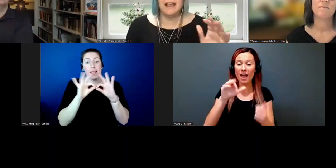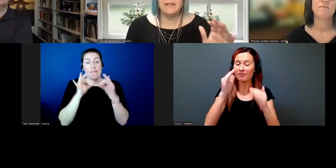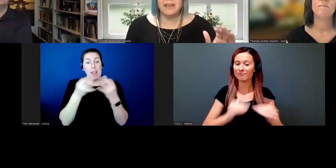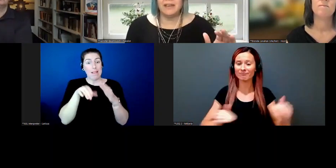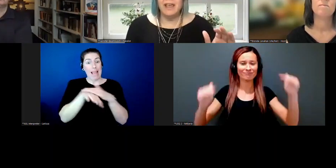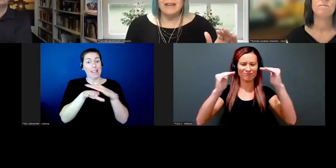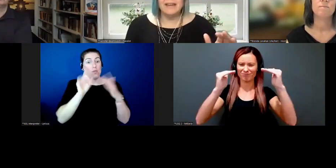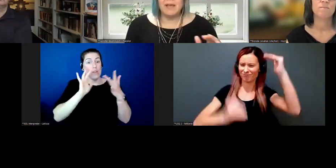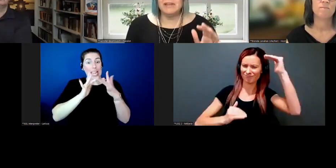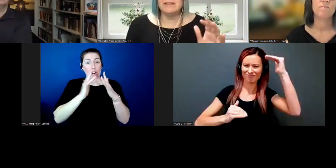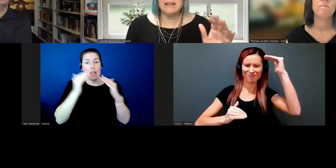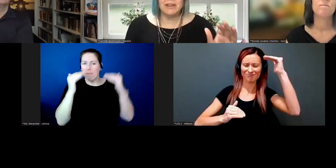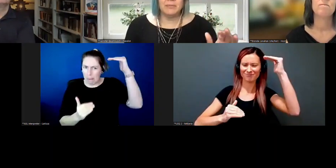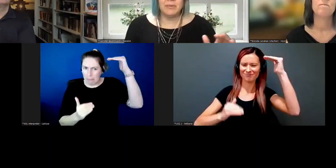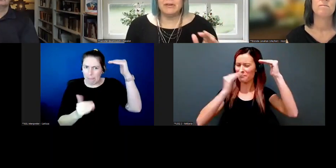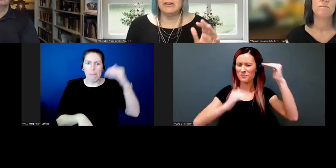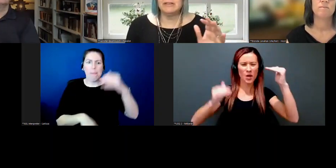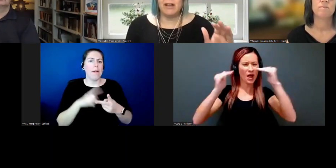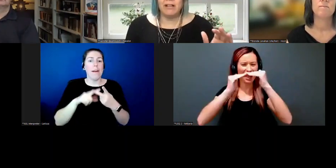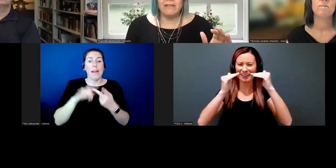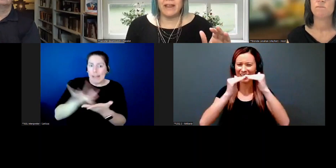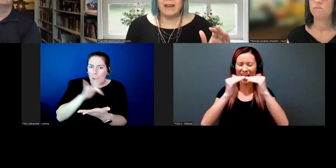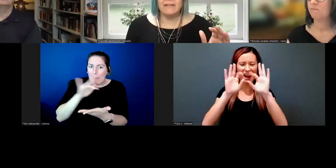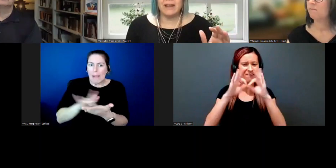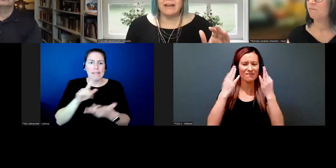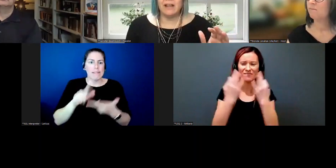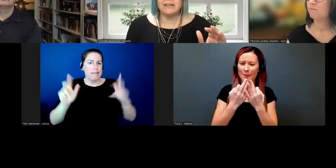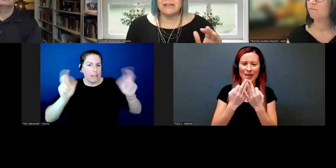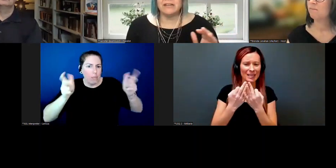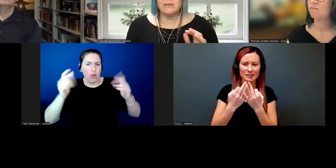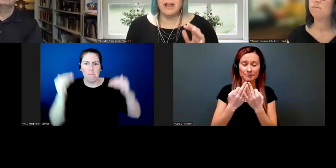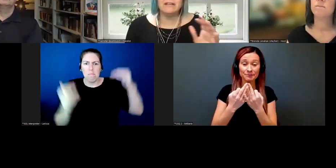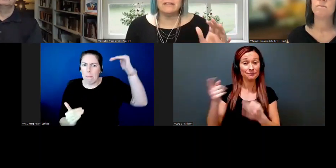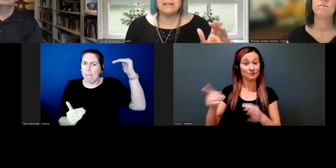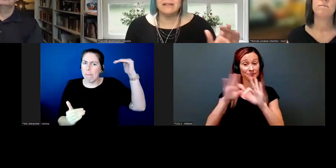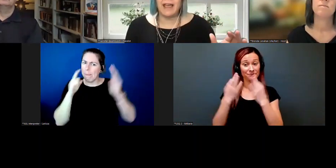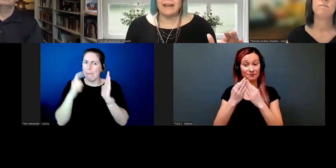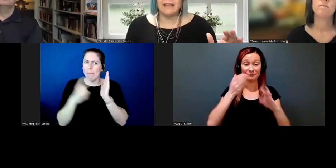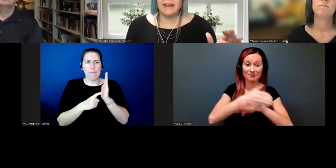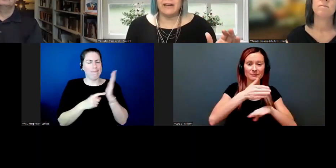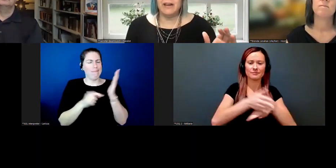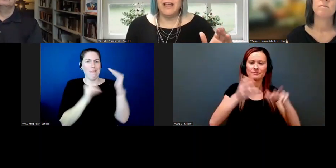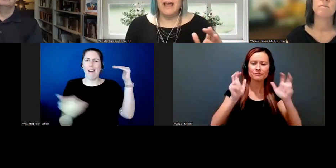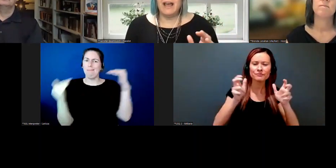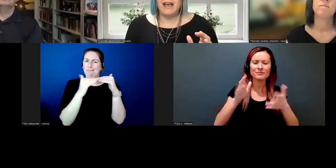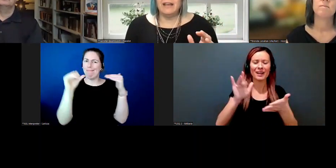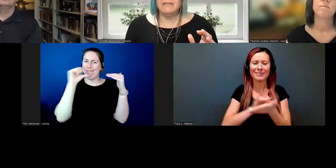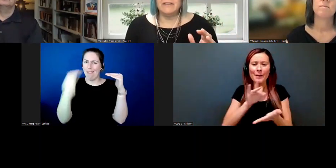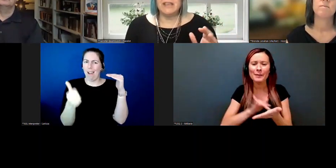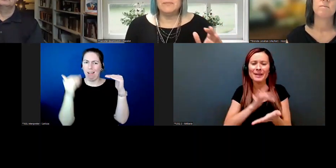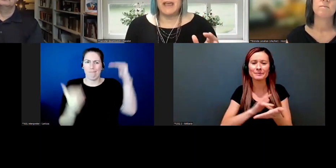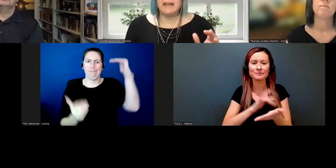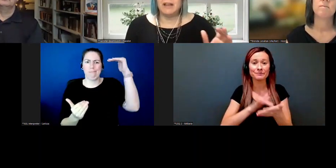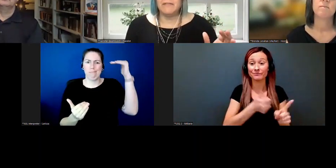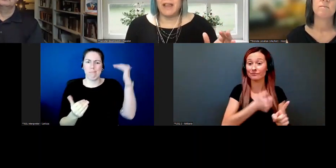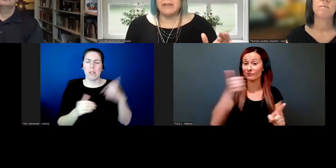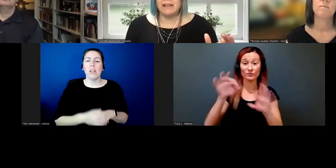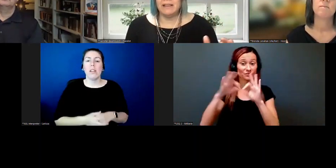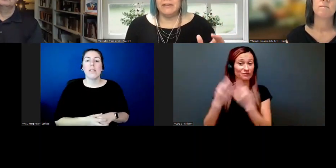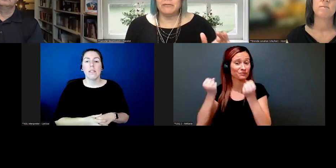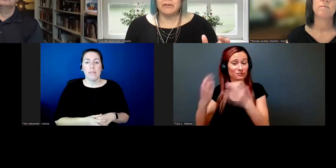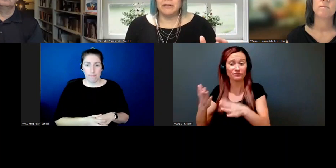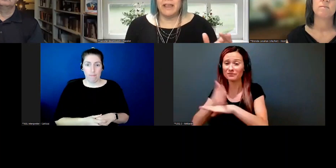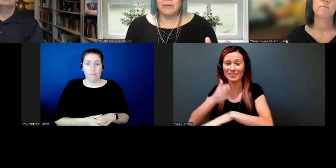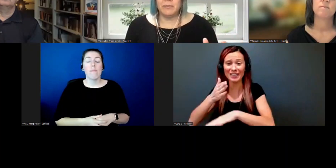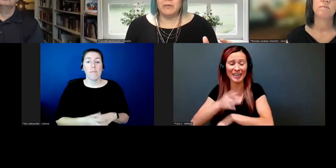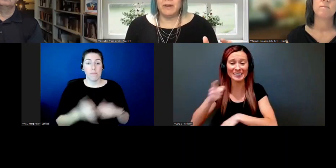internet, having tablets, having computers, and all of that kind of technology. So we also see the added layer of the impact on families that live